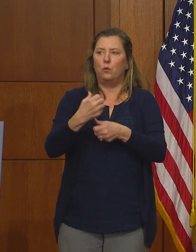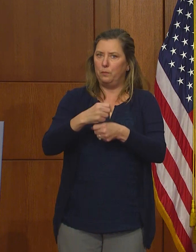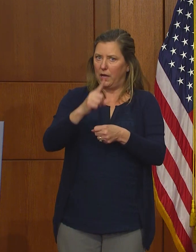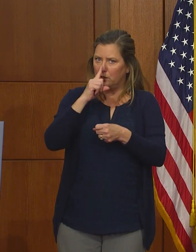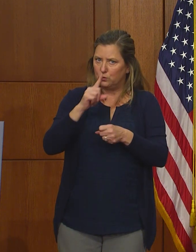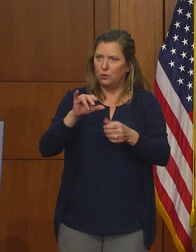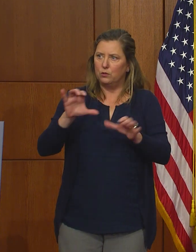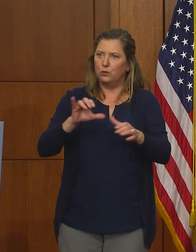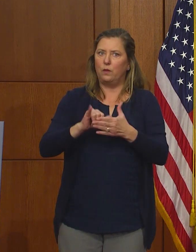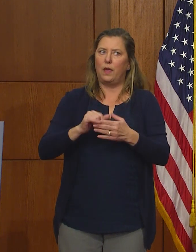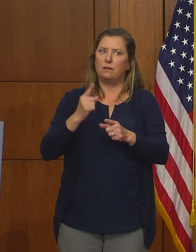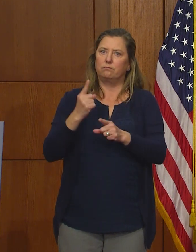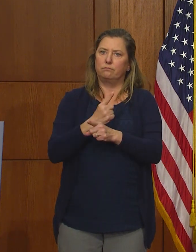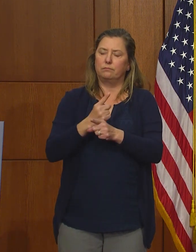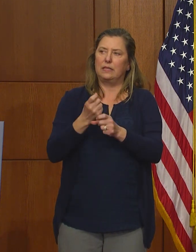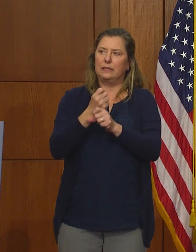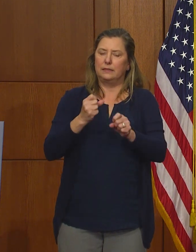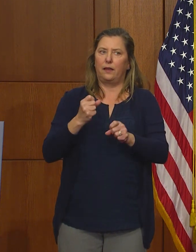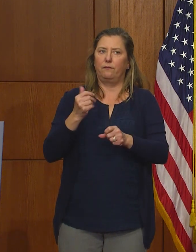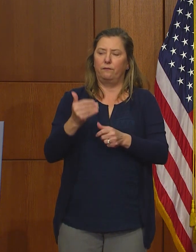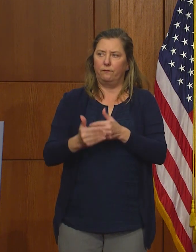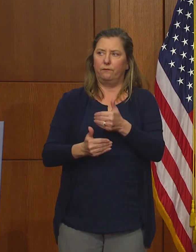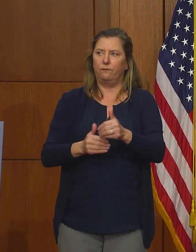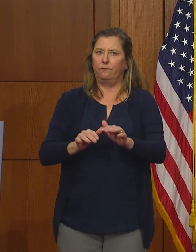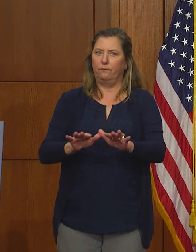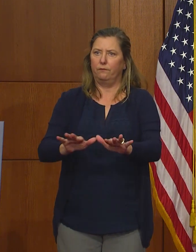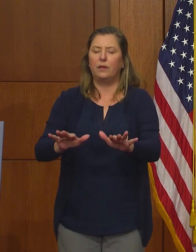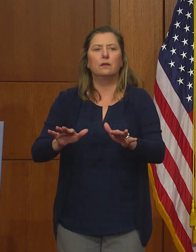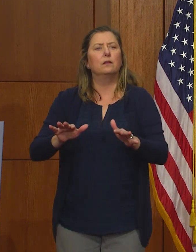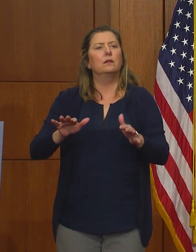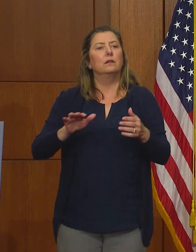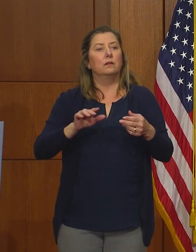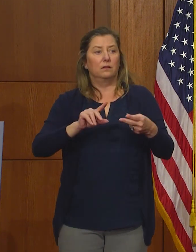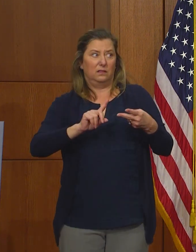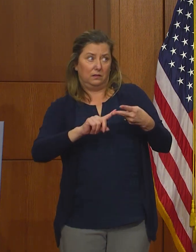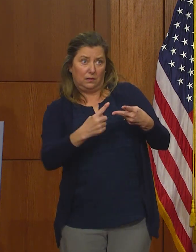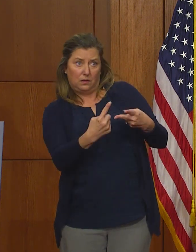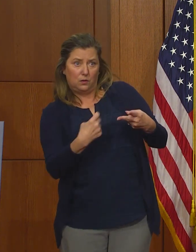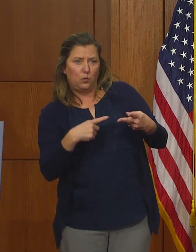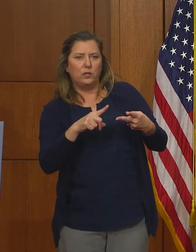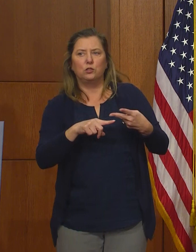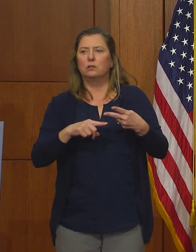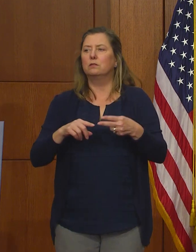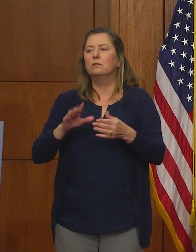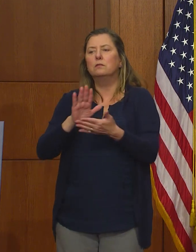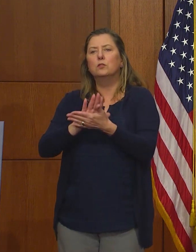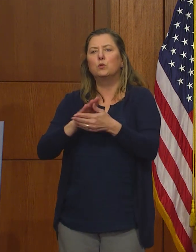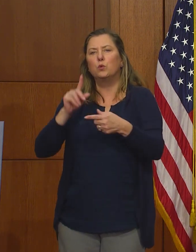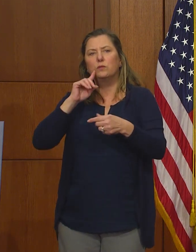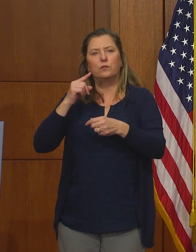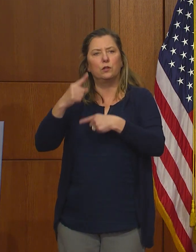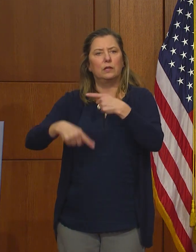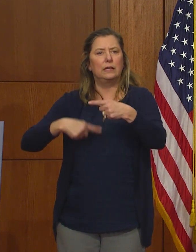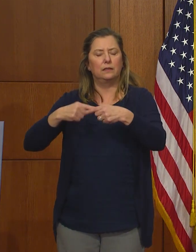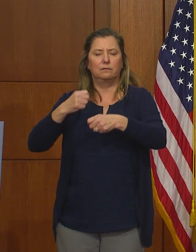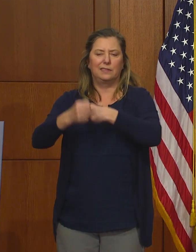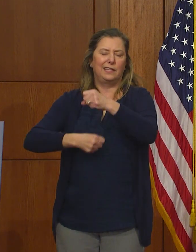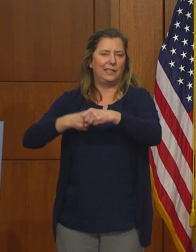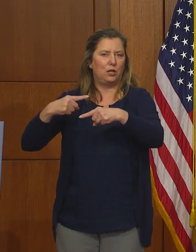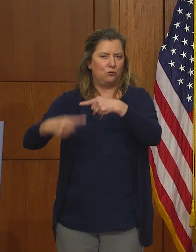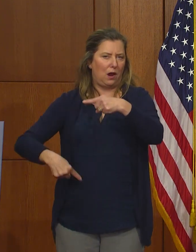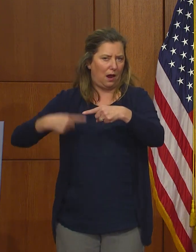do it in a safe manner and keep you safe. The second part of the question was year-round schooling. And